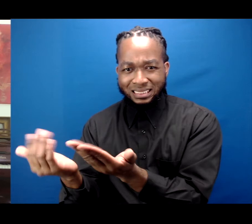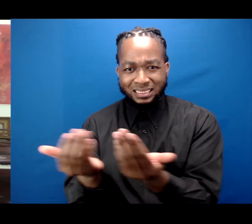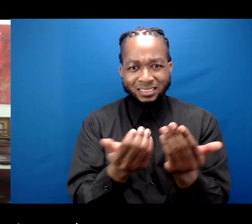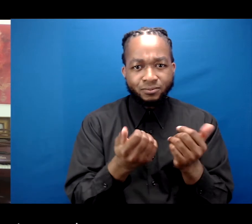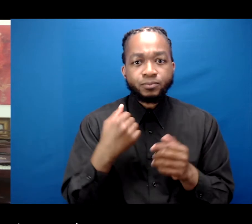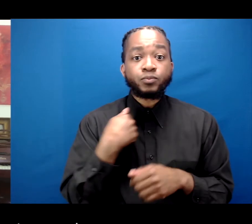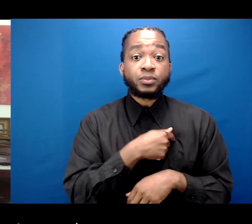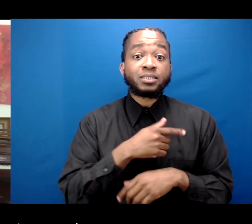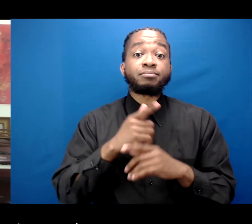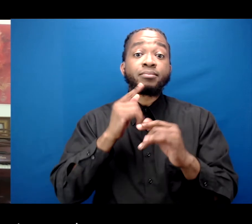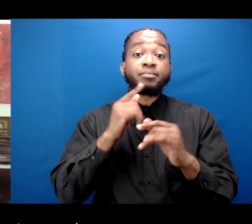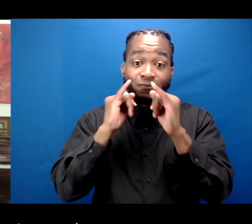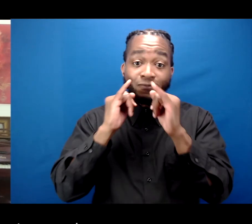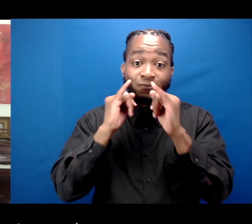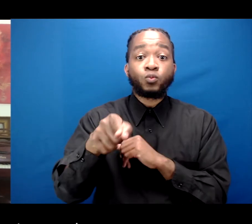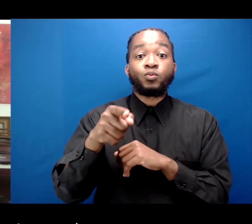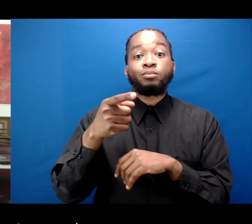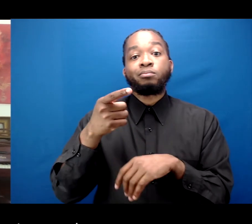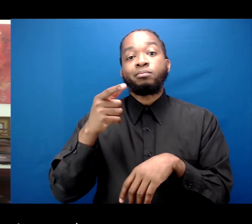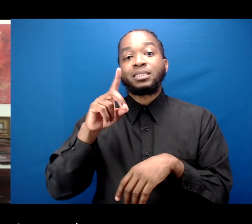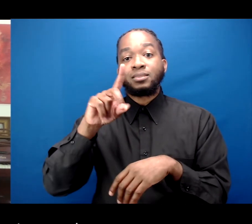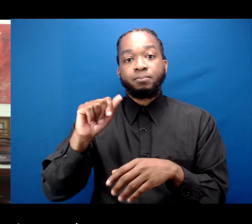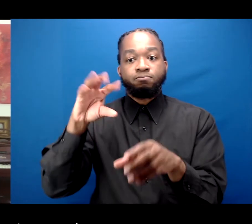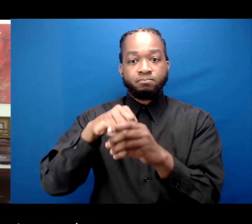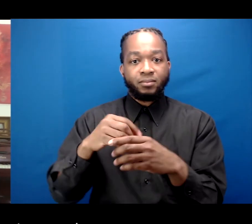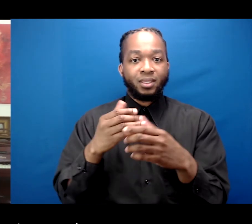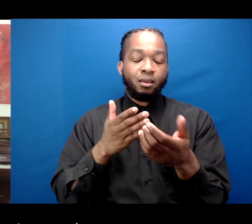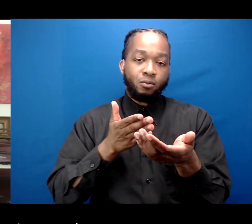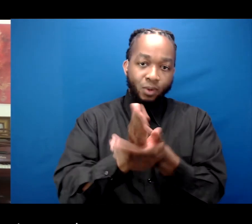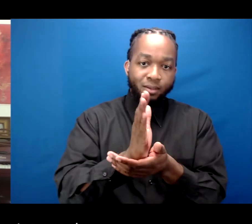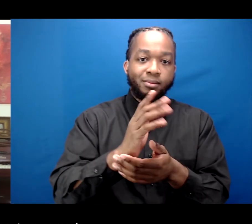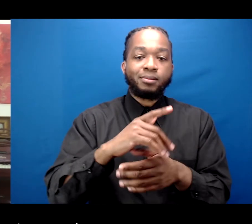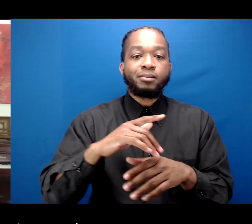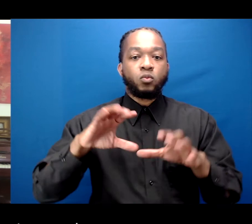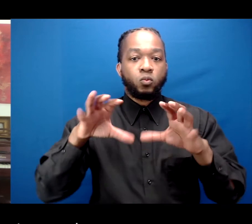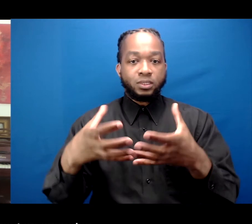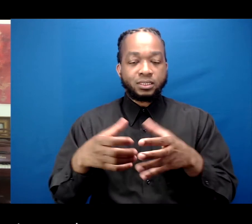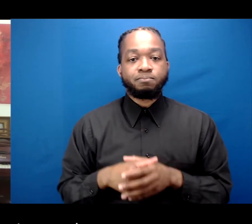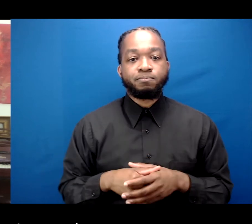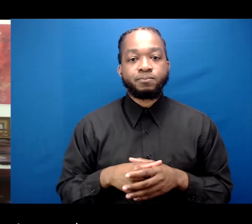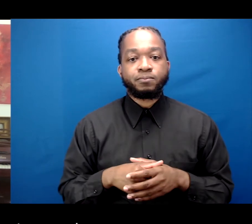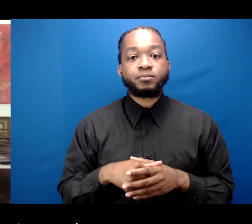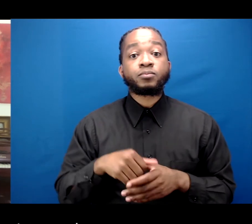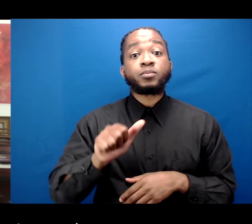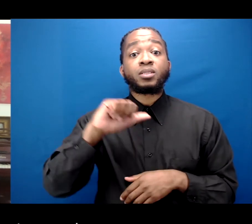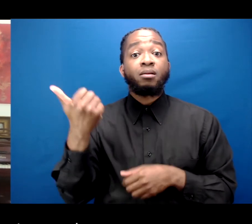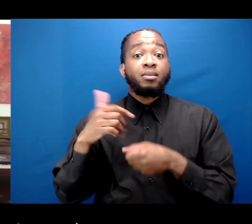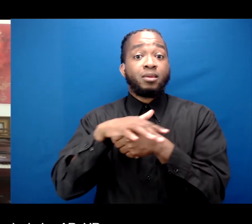groups. Next, I'd like to talk about an emerging area of focus for us, which is XR and accessibility.